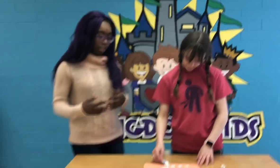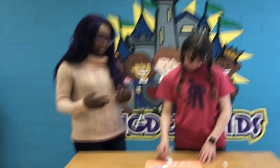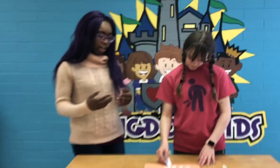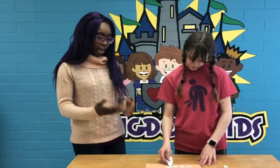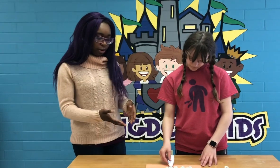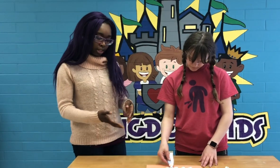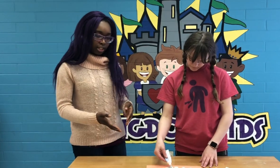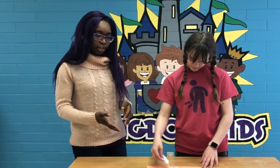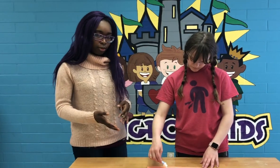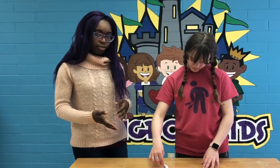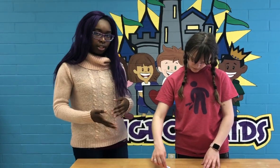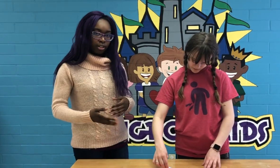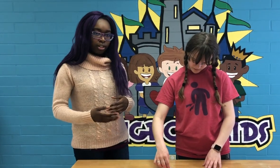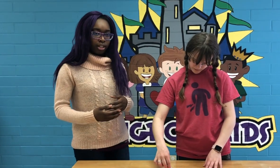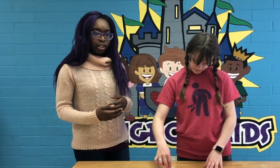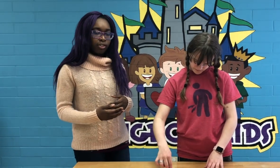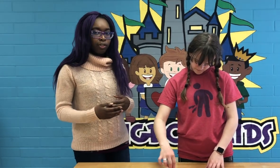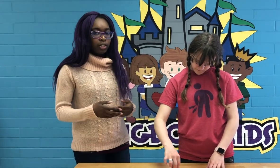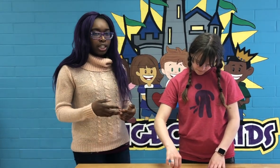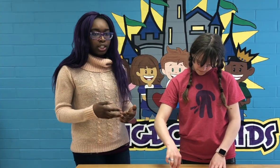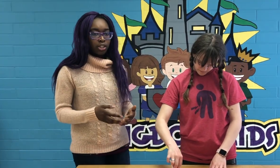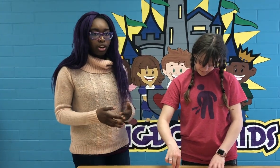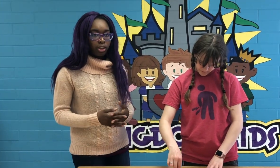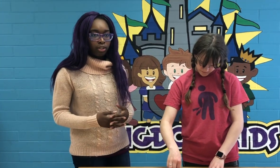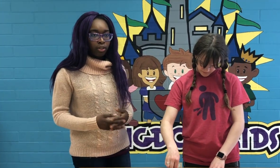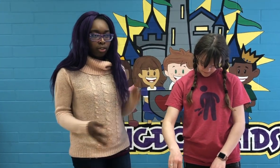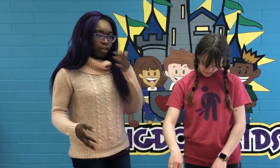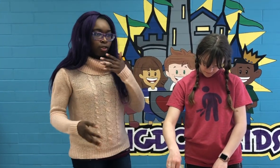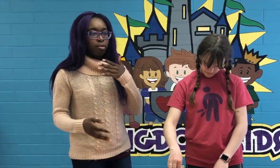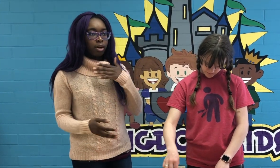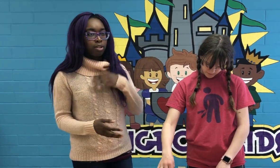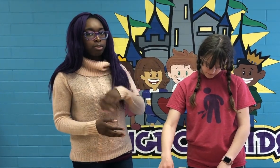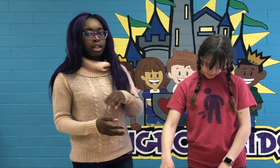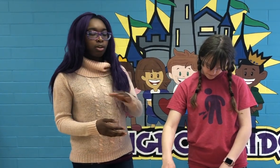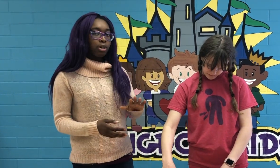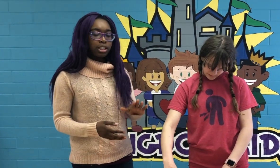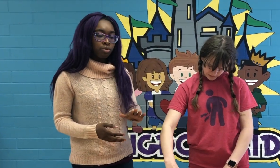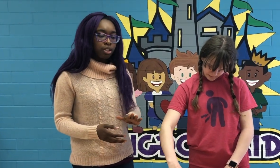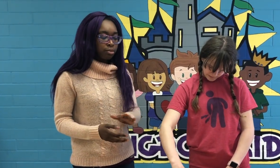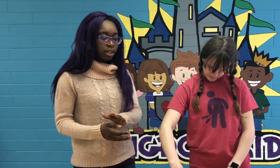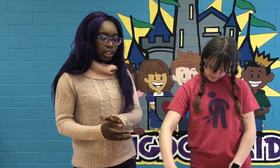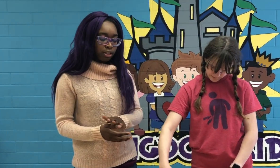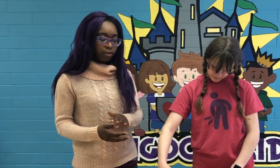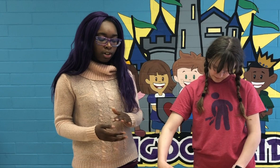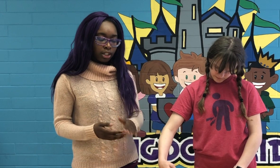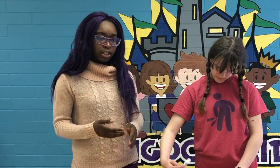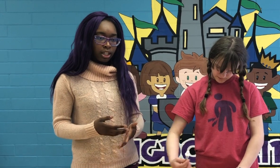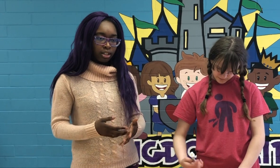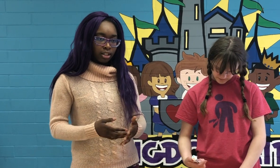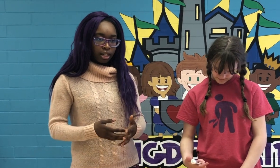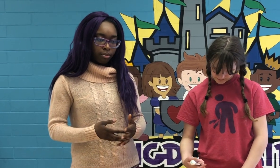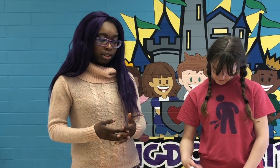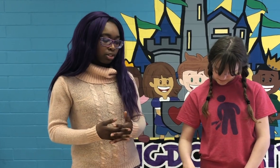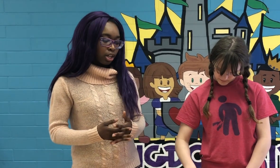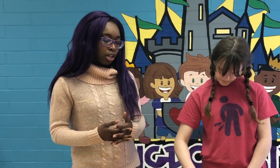they're out in the open. Even if you say sorry or cover your mouth and be like, oh, I didn't really mean it, you've already done the damage.